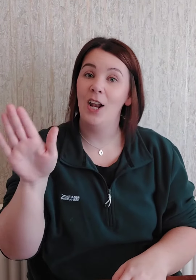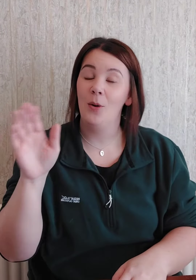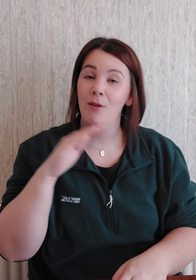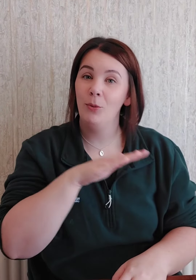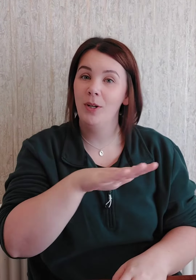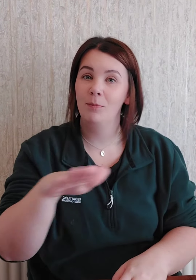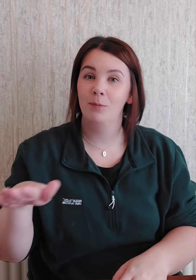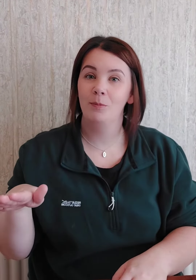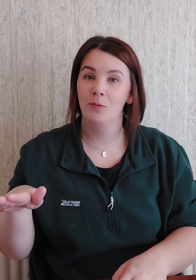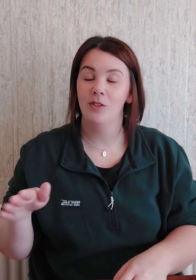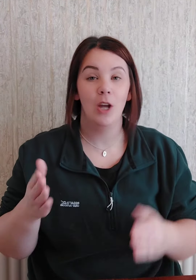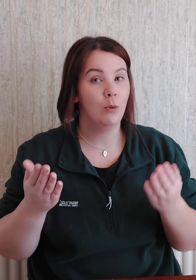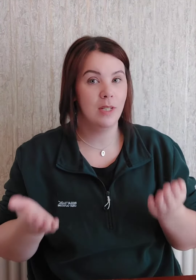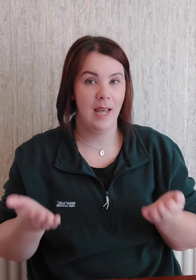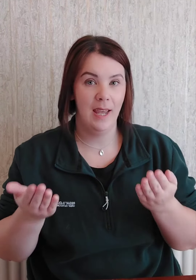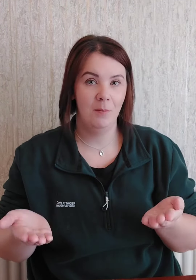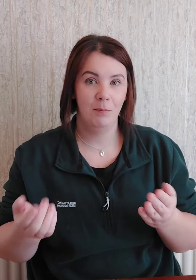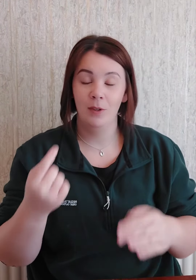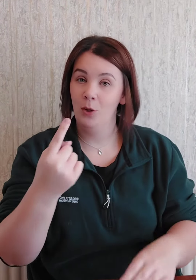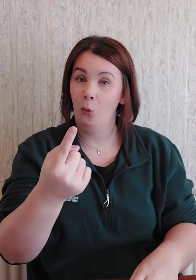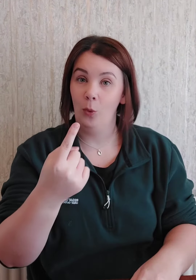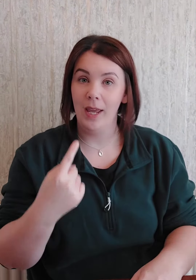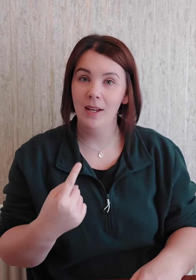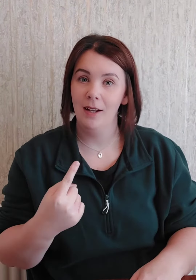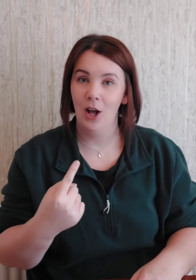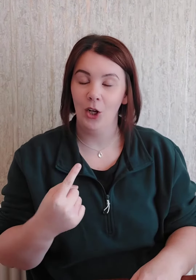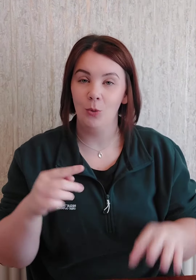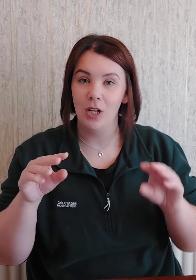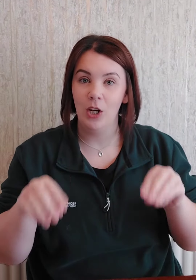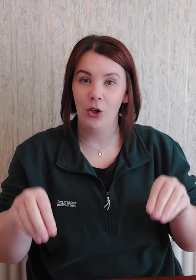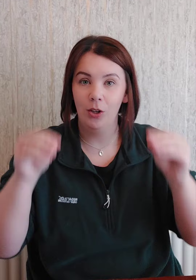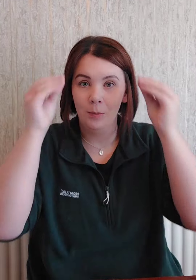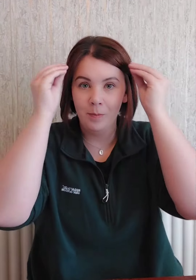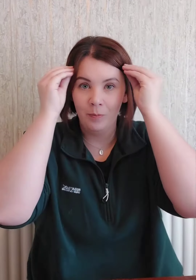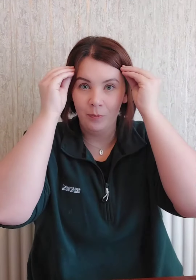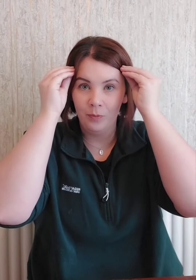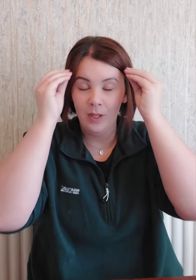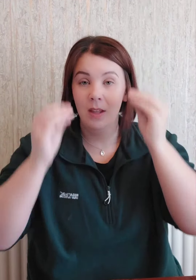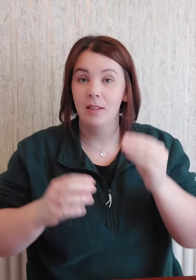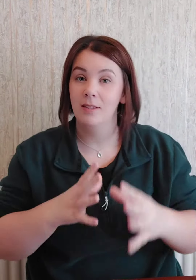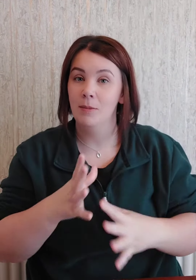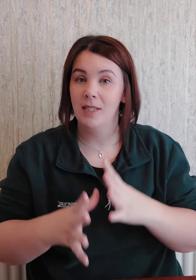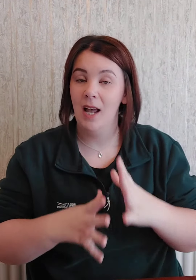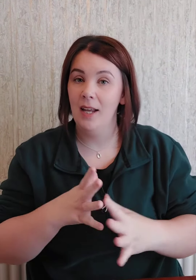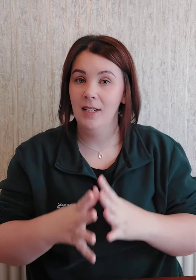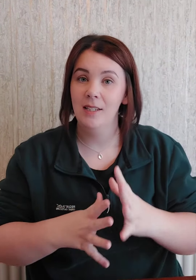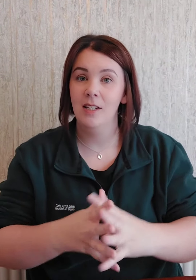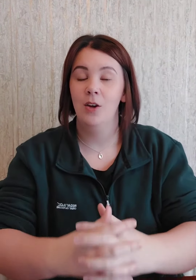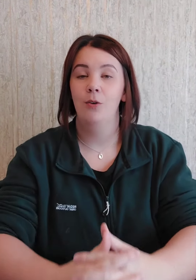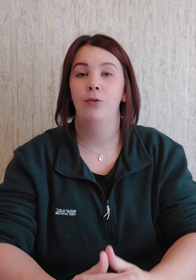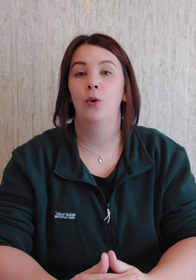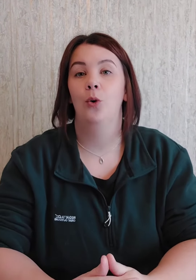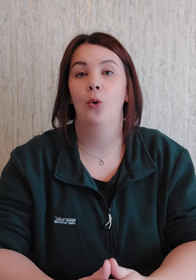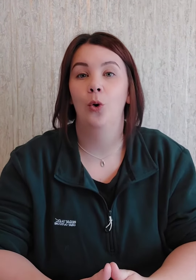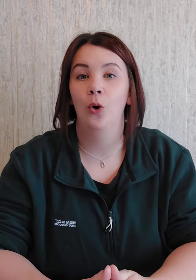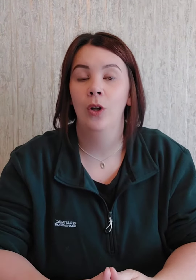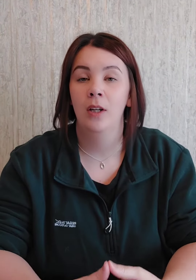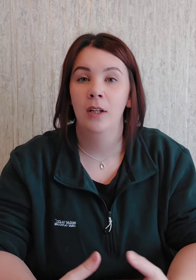Hello everyone. So today we are going to learn some signs for